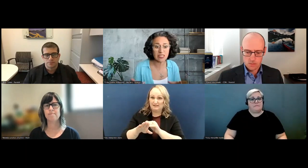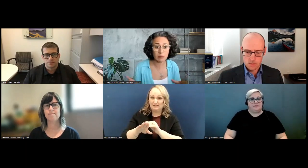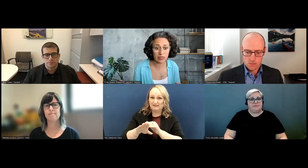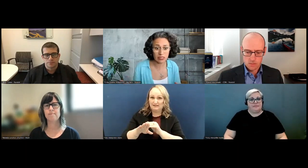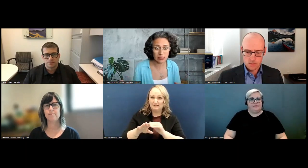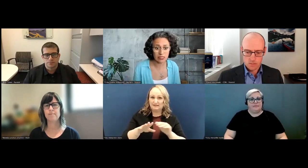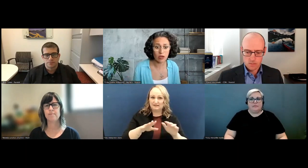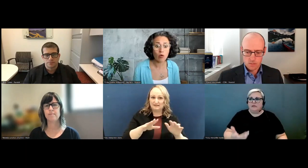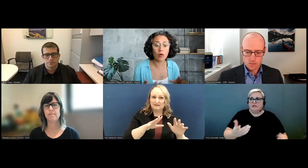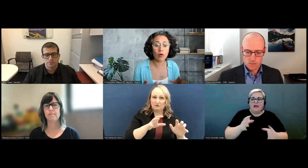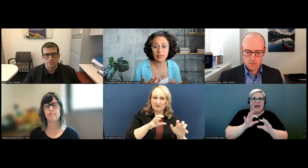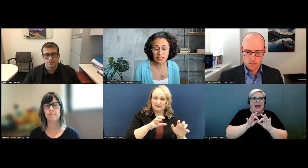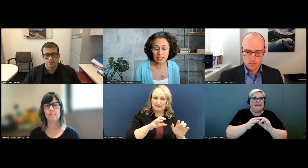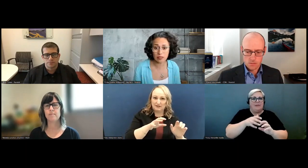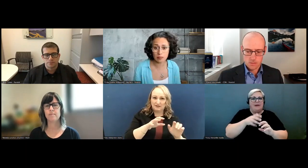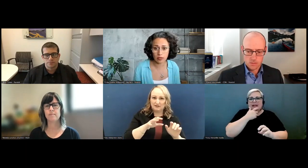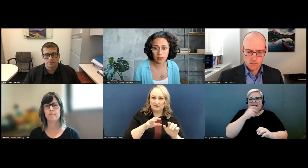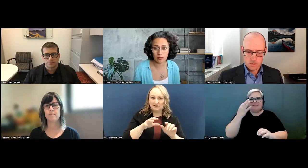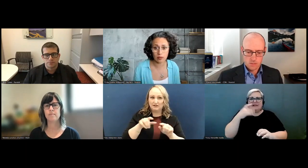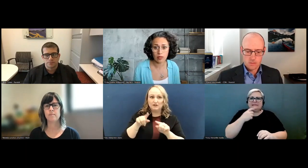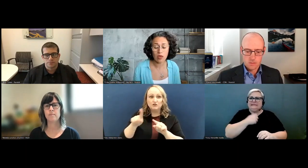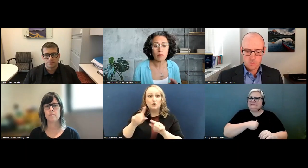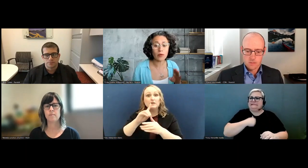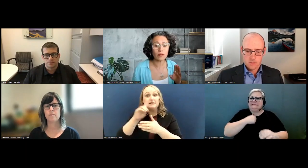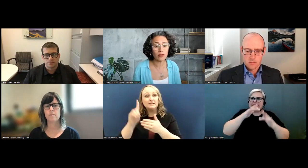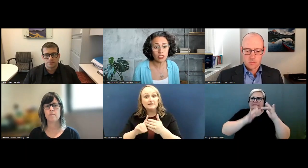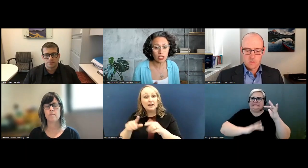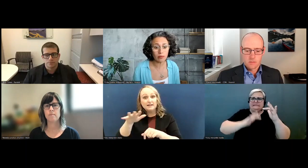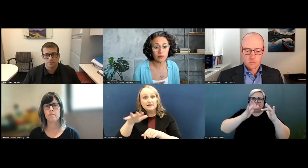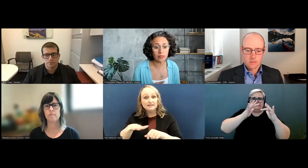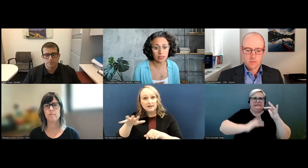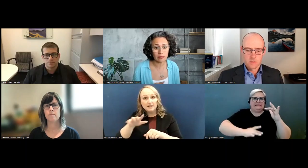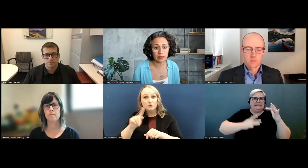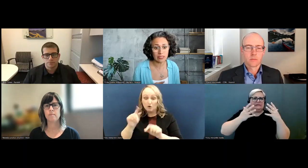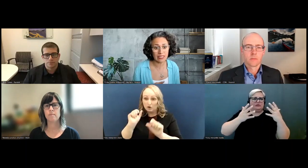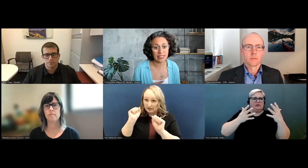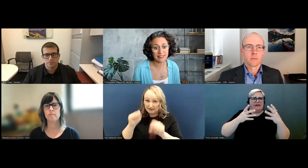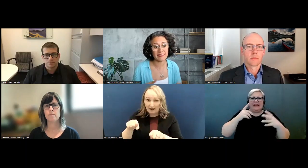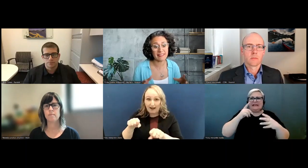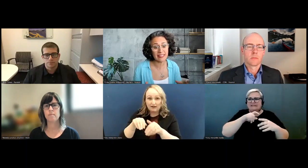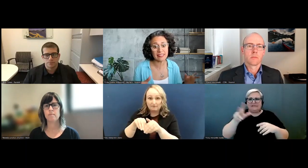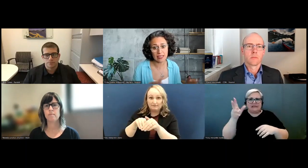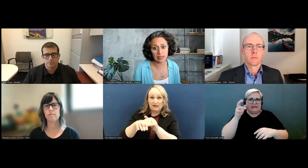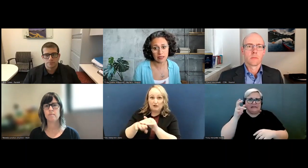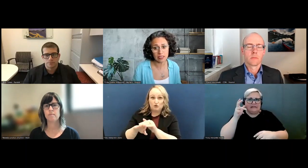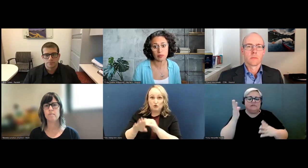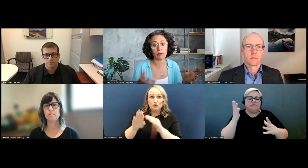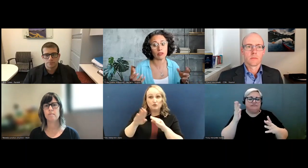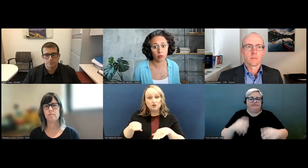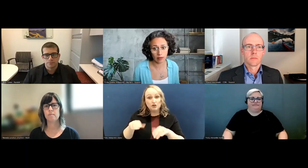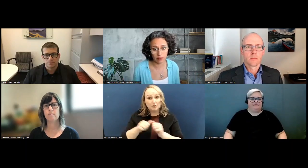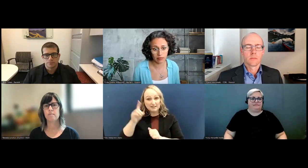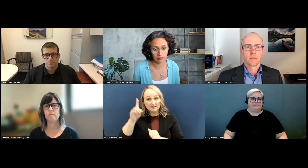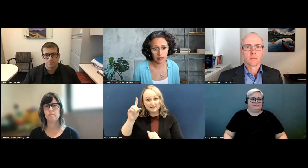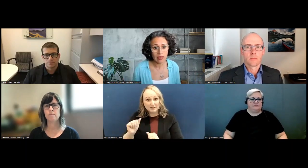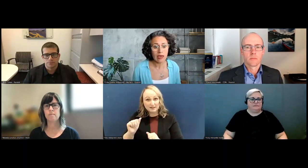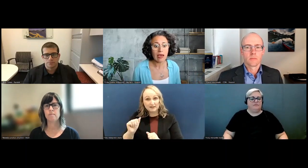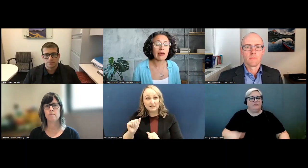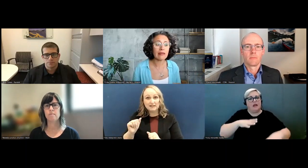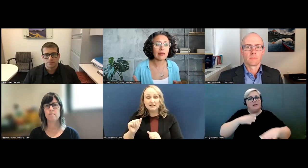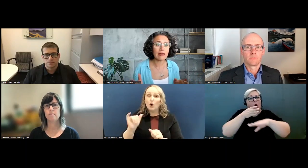the door, which we finding the spaces where this is possible. But for a child with a disability, is that setting is prepared to welcome